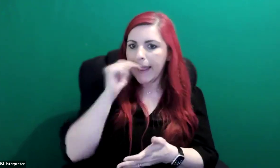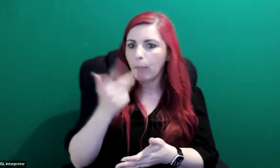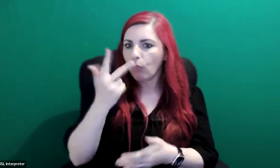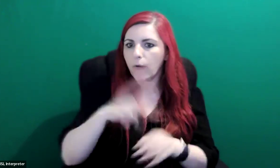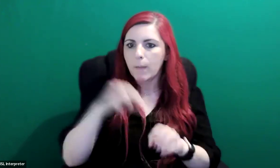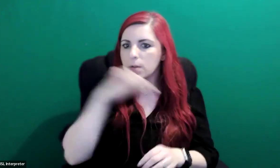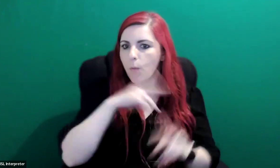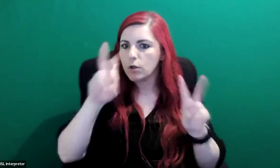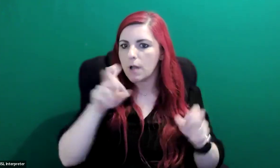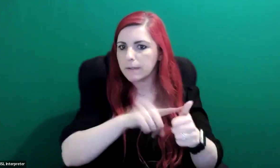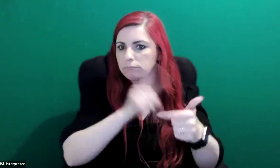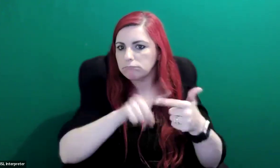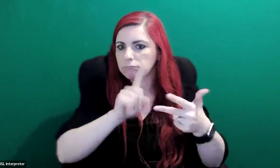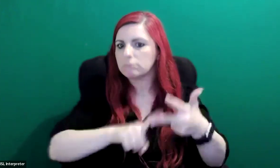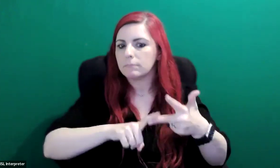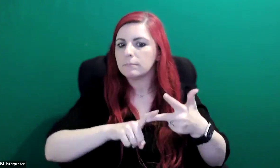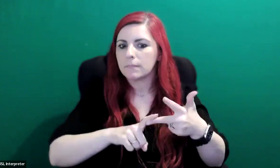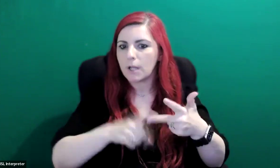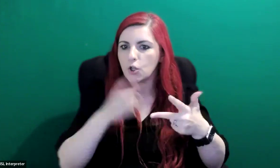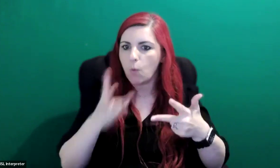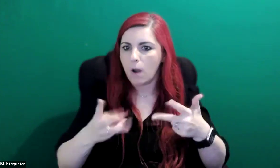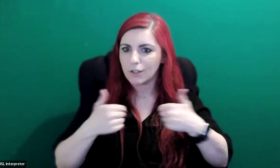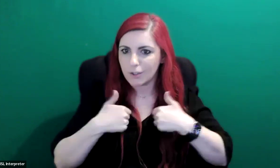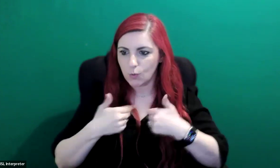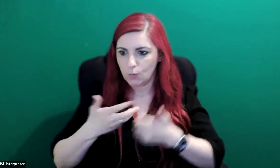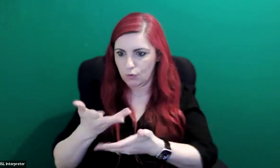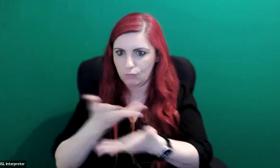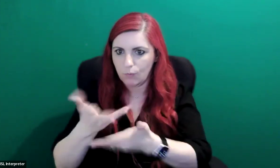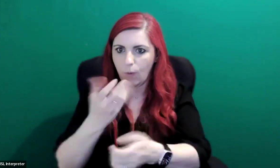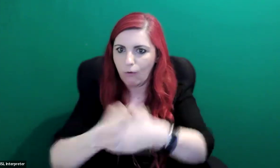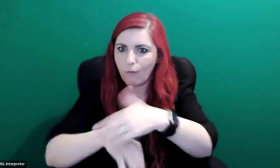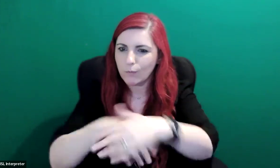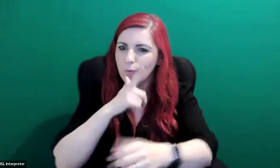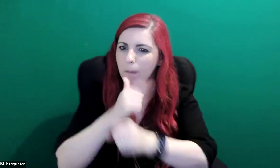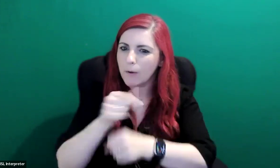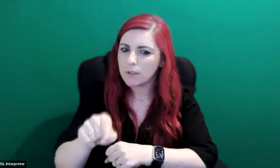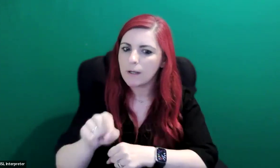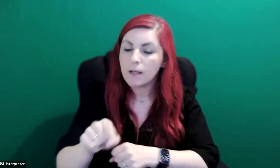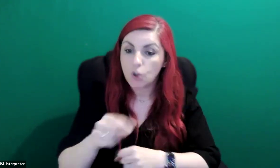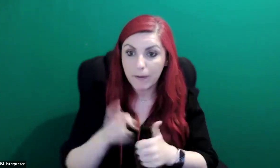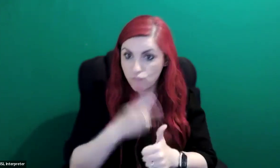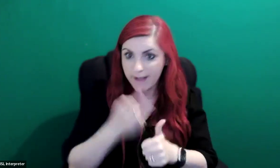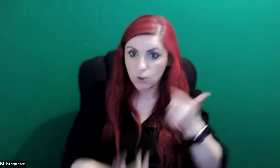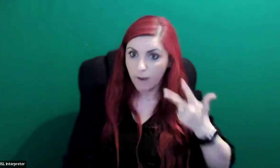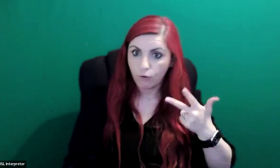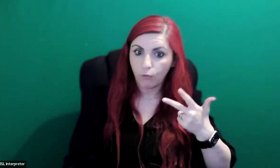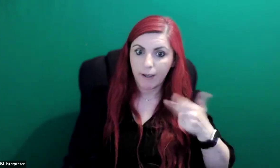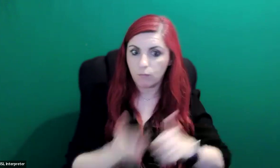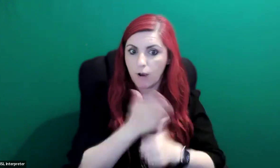topics you want us to make in this constructive dialogue. Be ready to give these 3 topics or 3